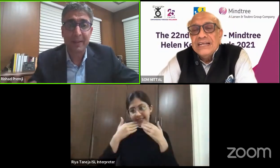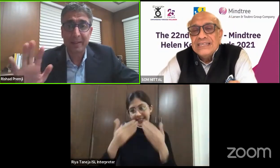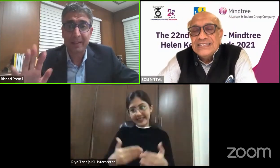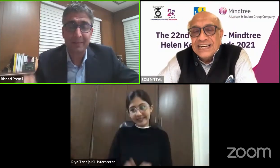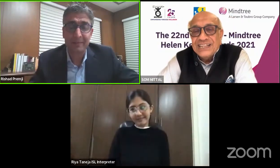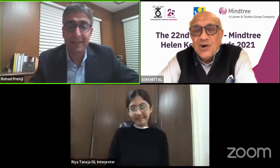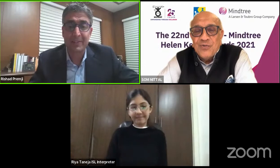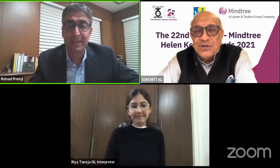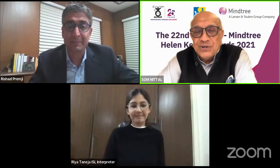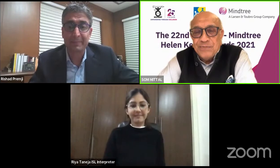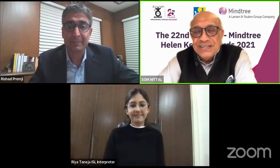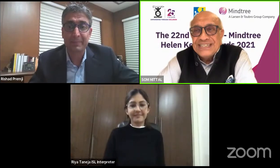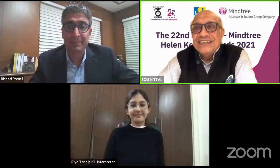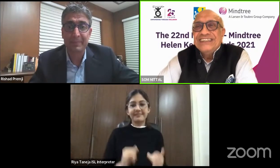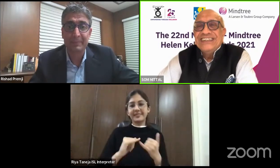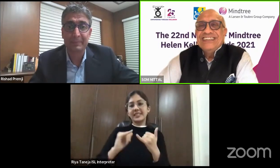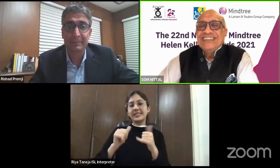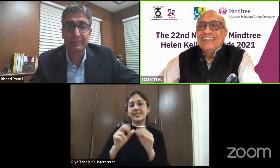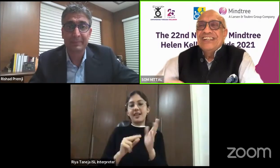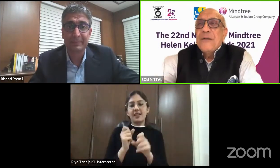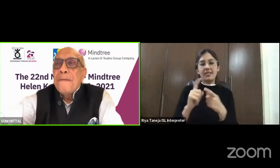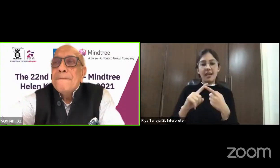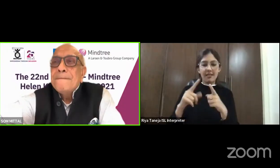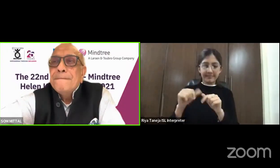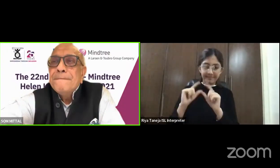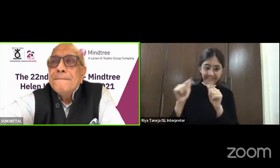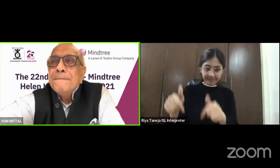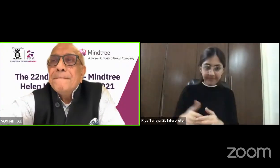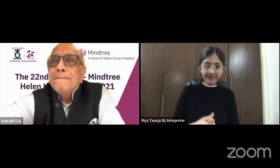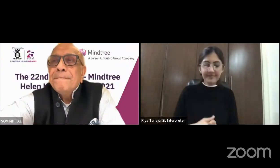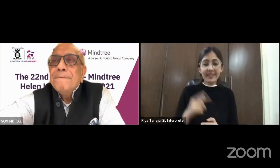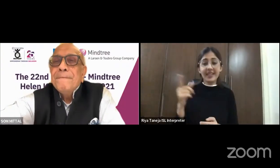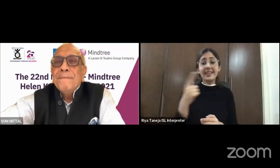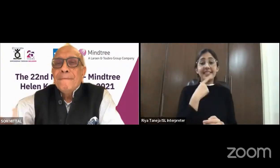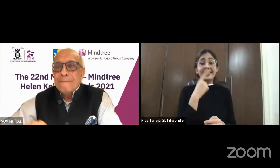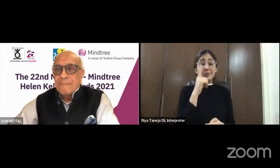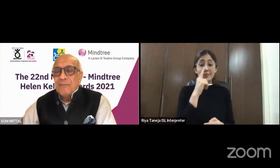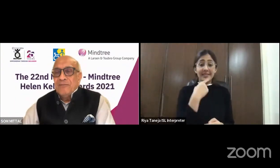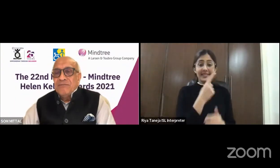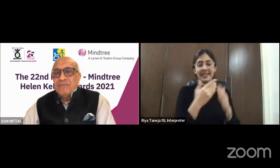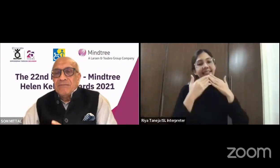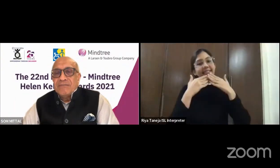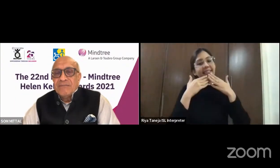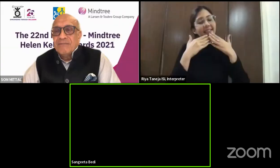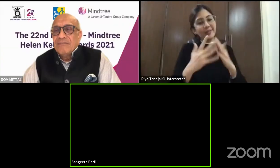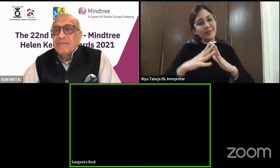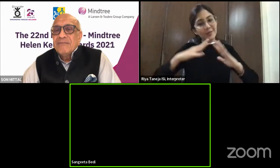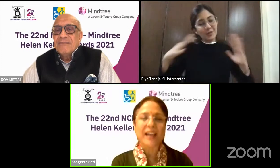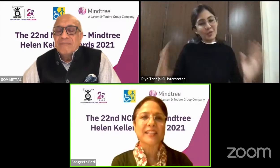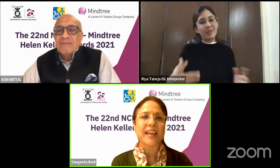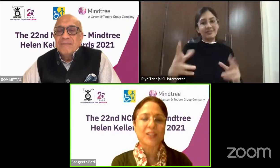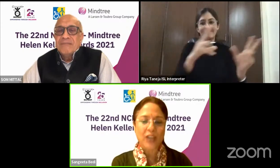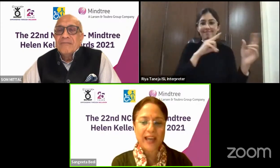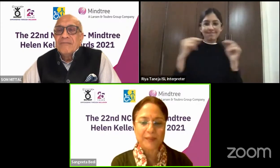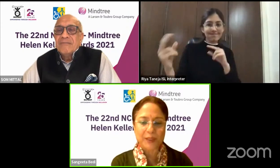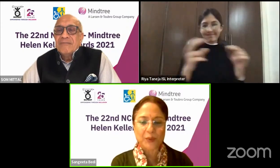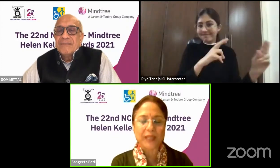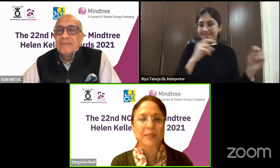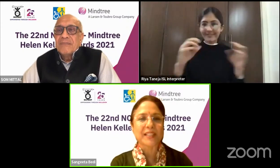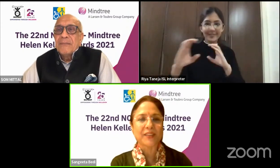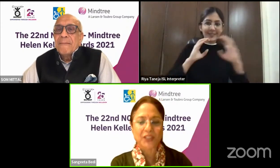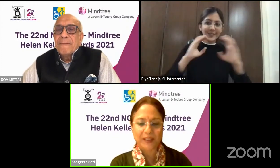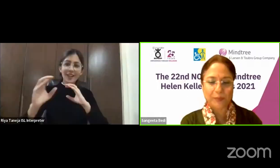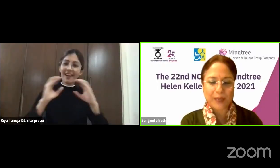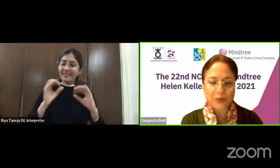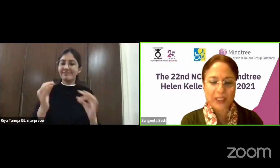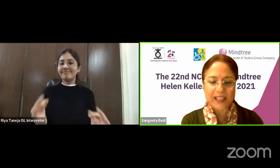me. Sangeeta, over to you, please. Thank you very much. That was a very engaging, very interesting fireside chat